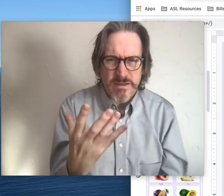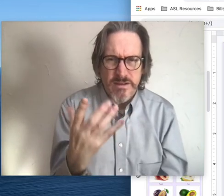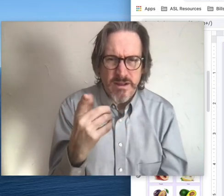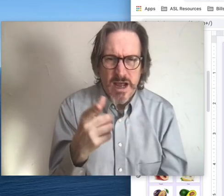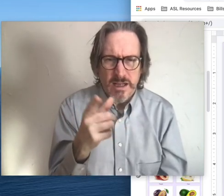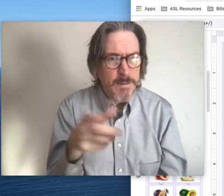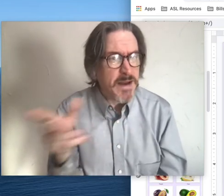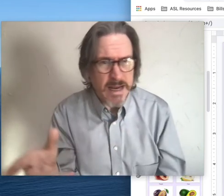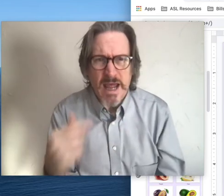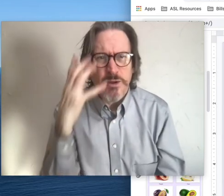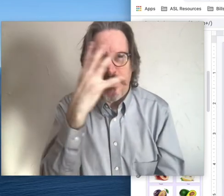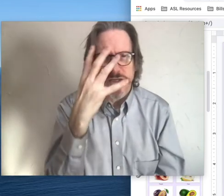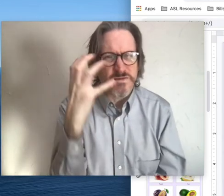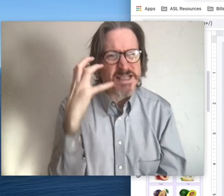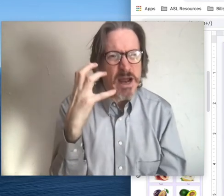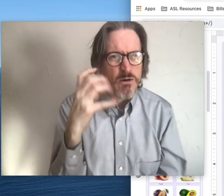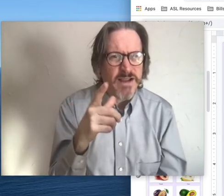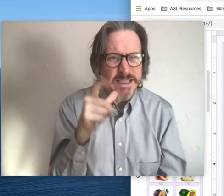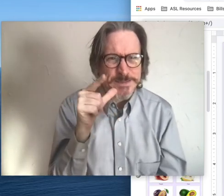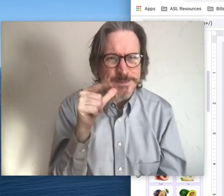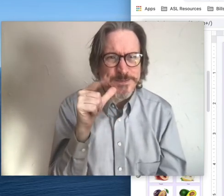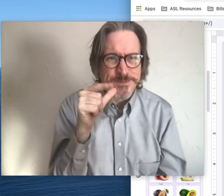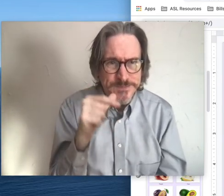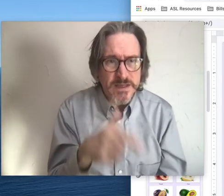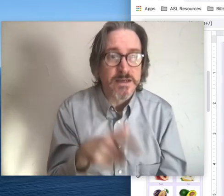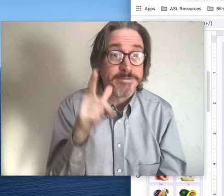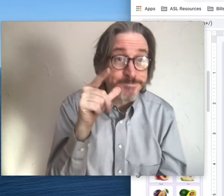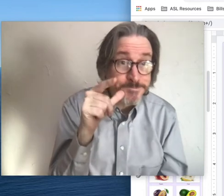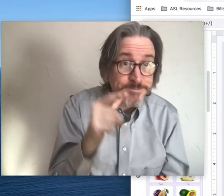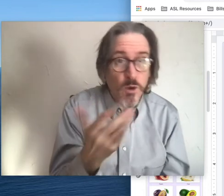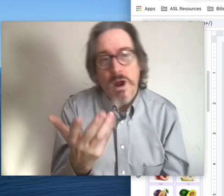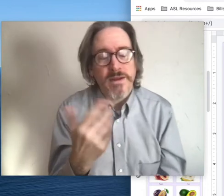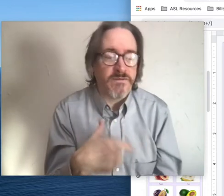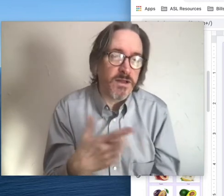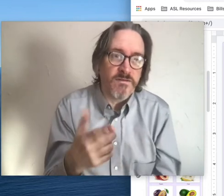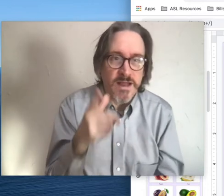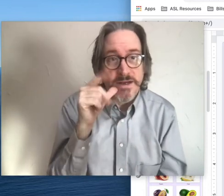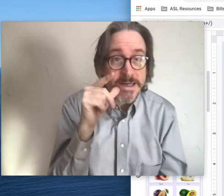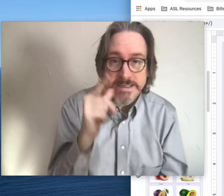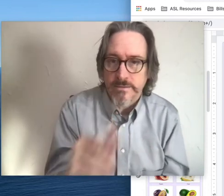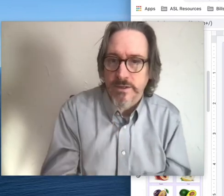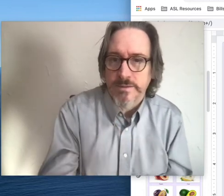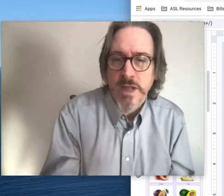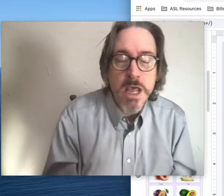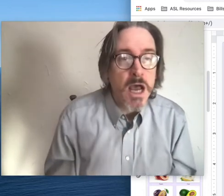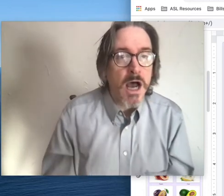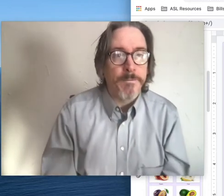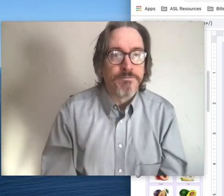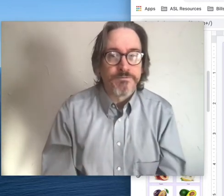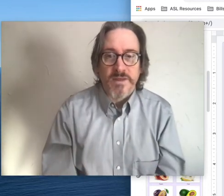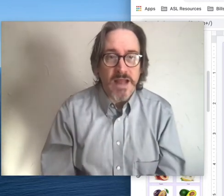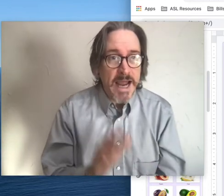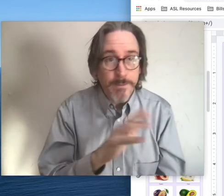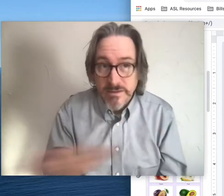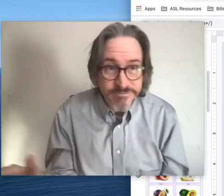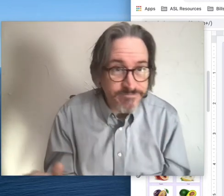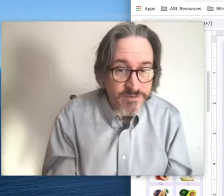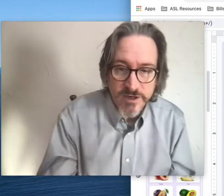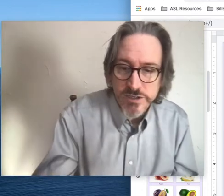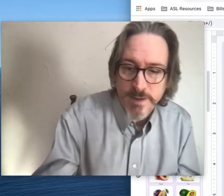with lemon and lime, you want a sort of sour face. Well, I mean, if you love lemon, I guess.